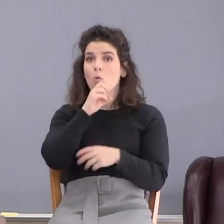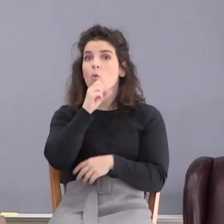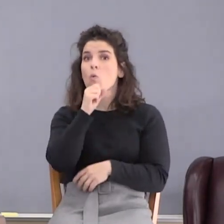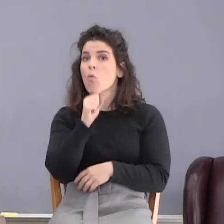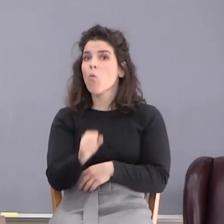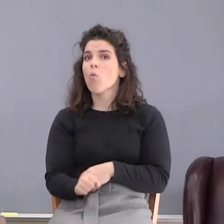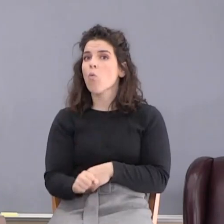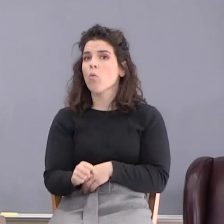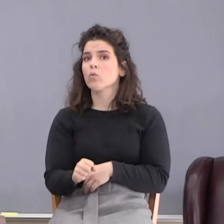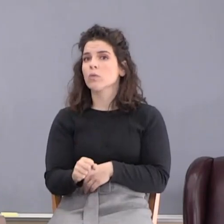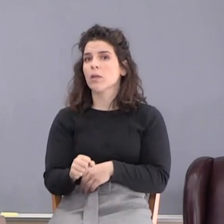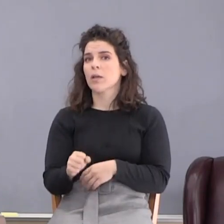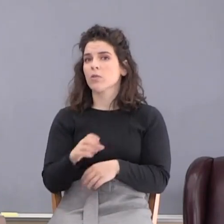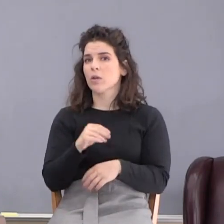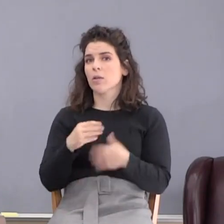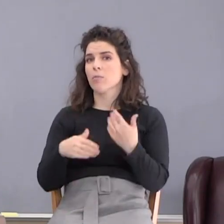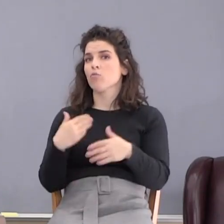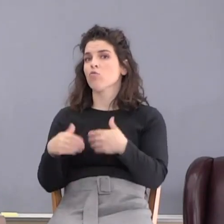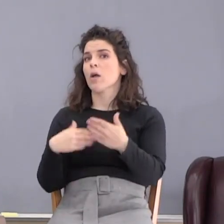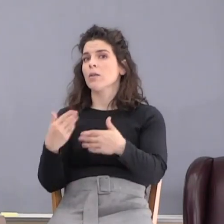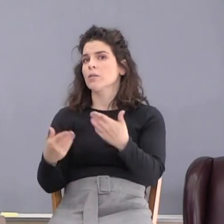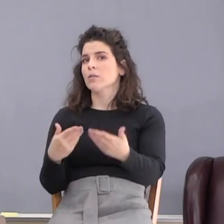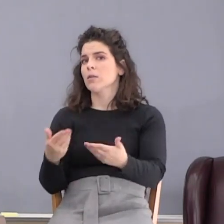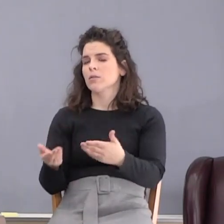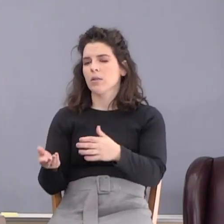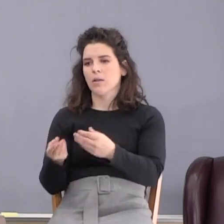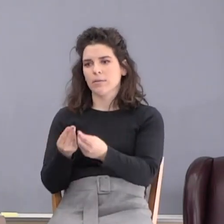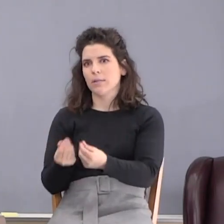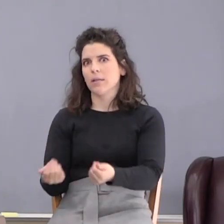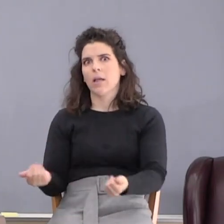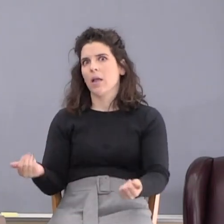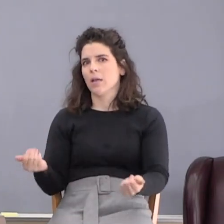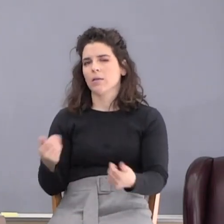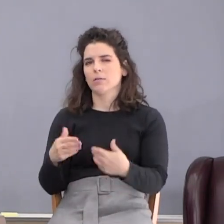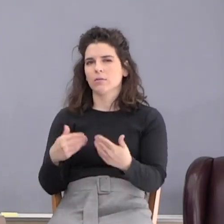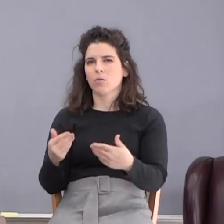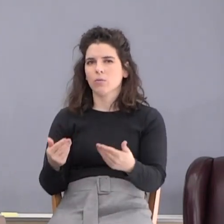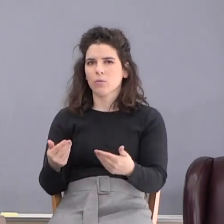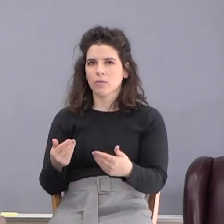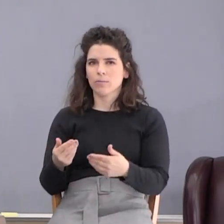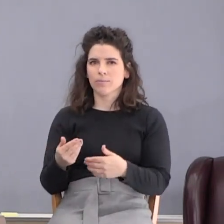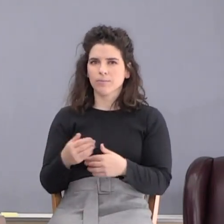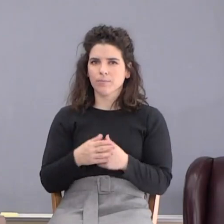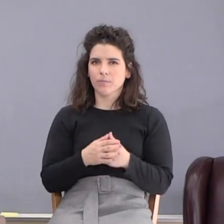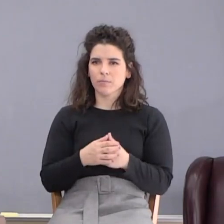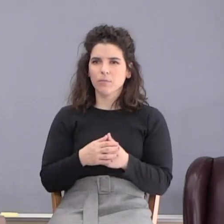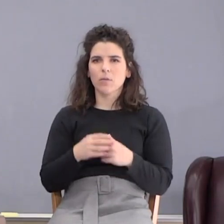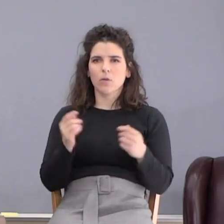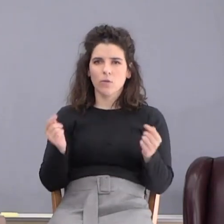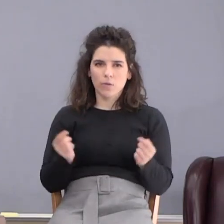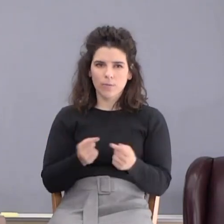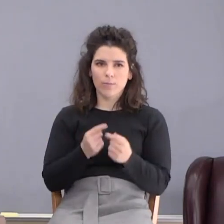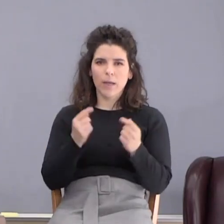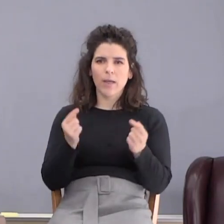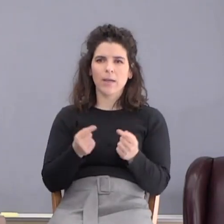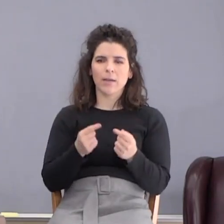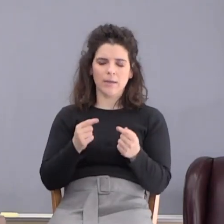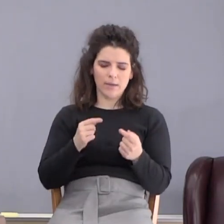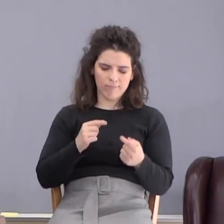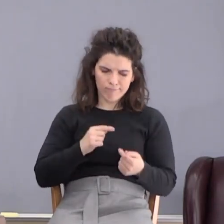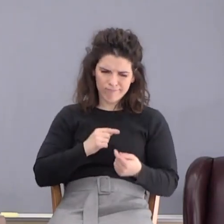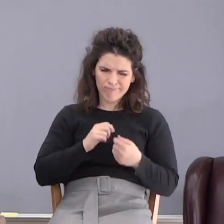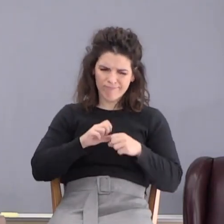old age and the process of decay and so on and so forth. There's pain, there's